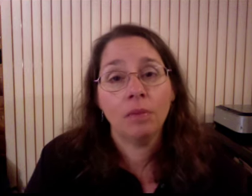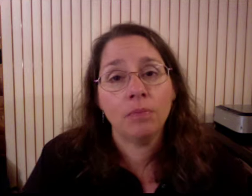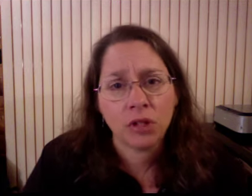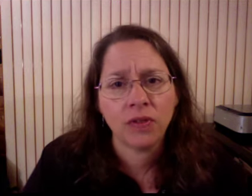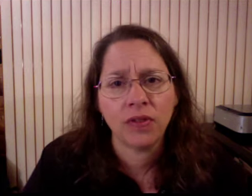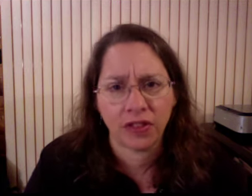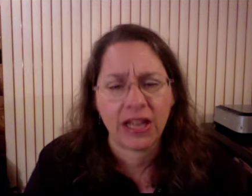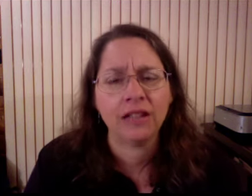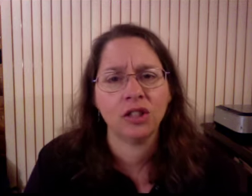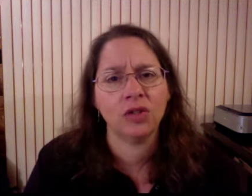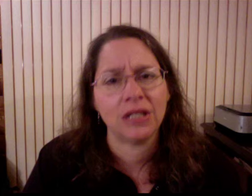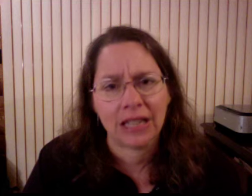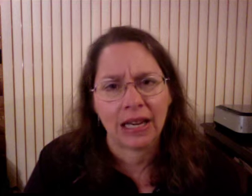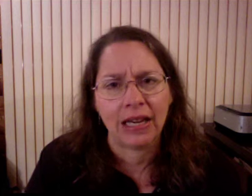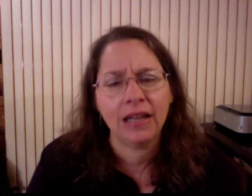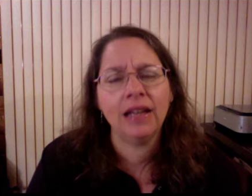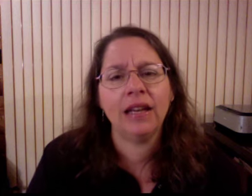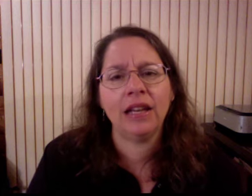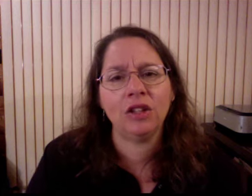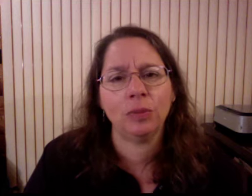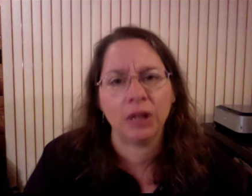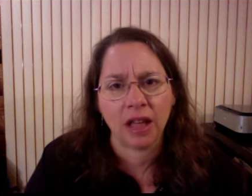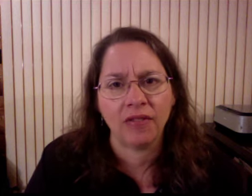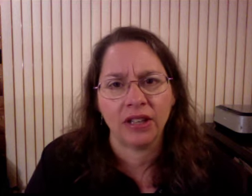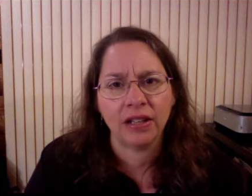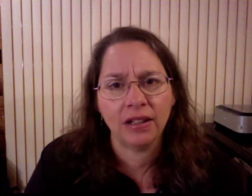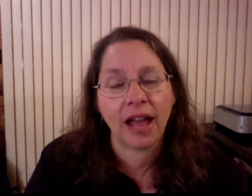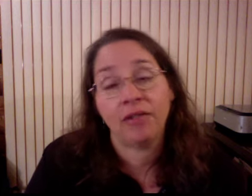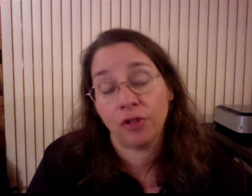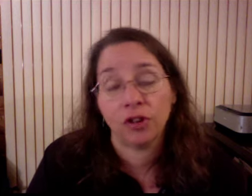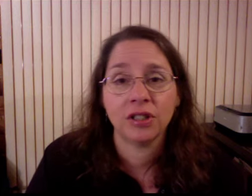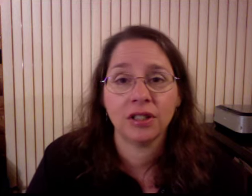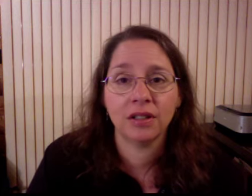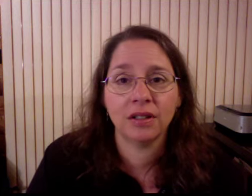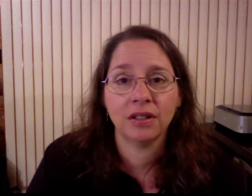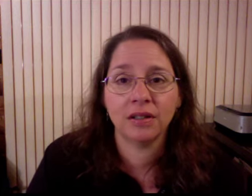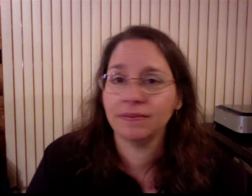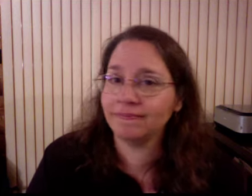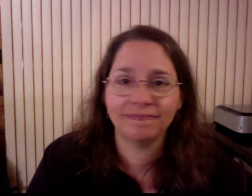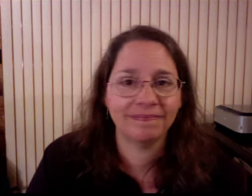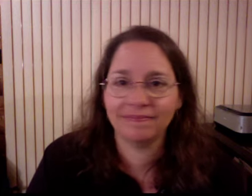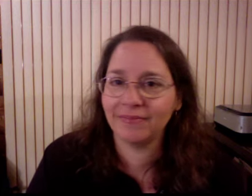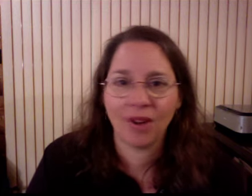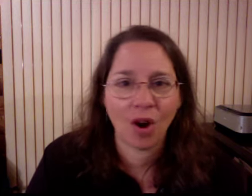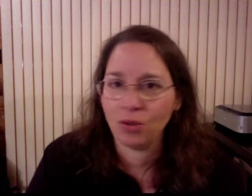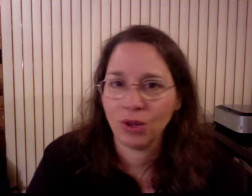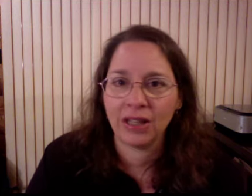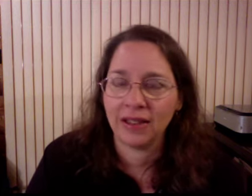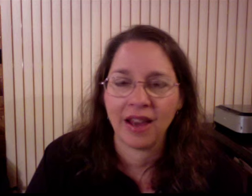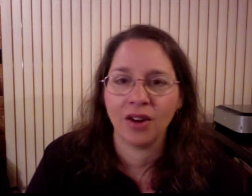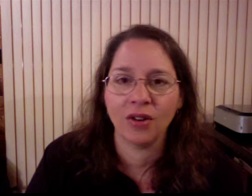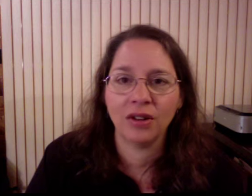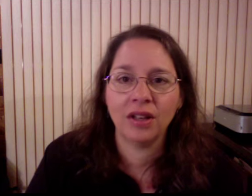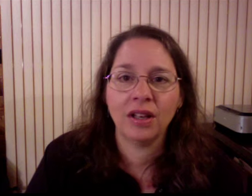Most of the things you see in your beloved at first aren't really there.